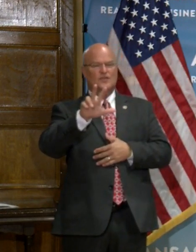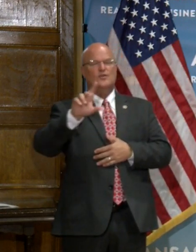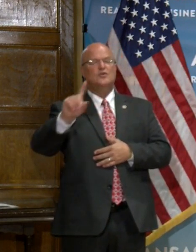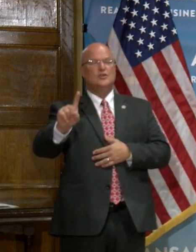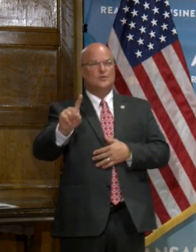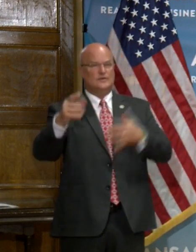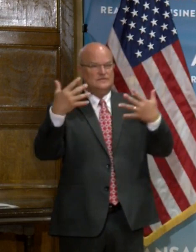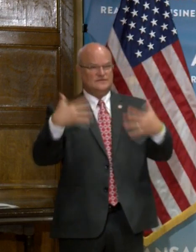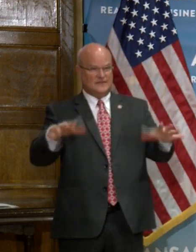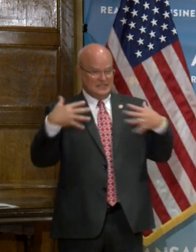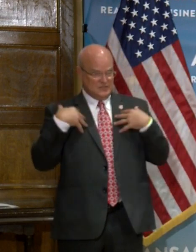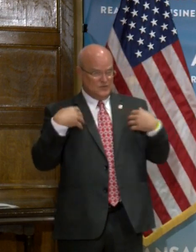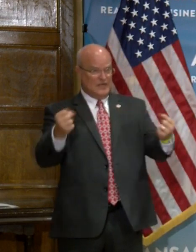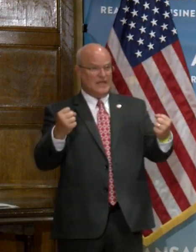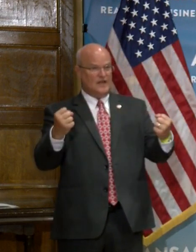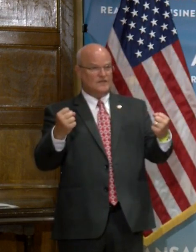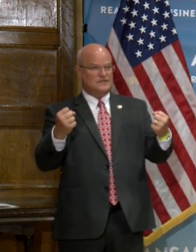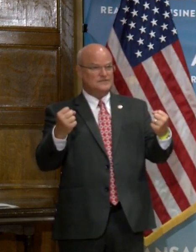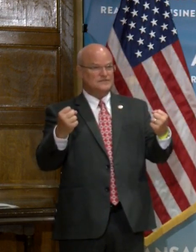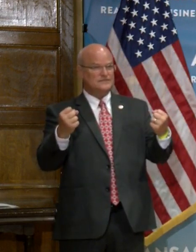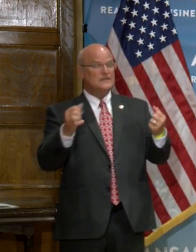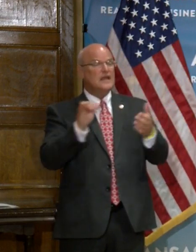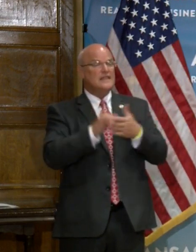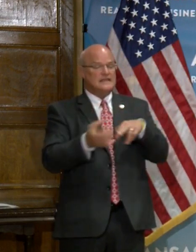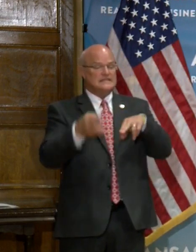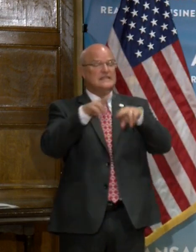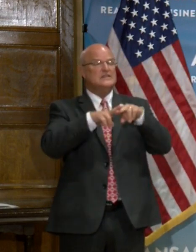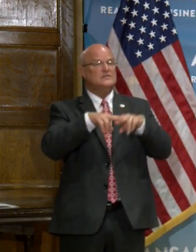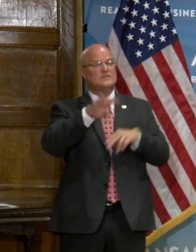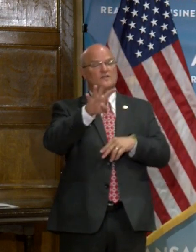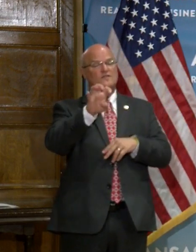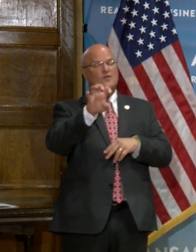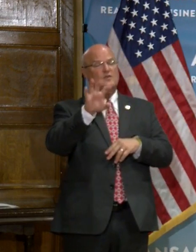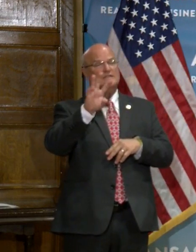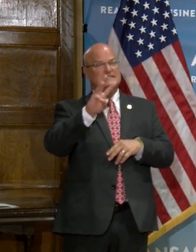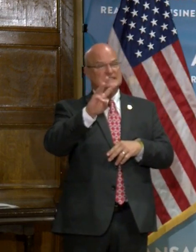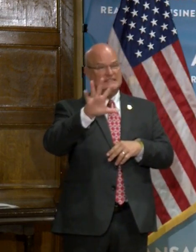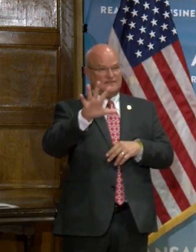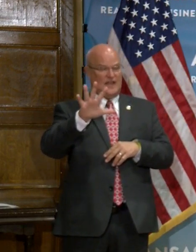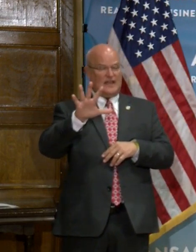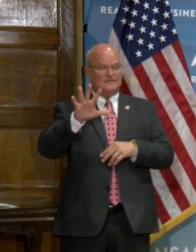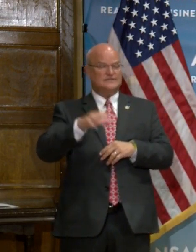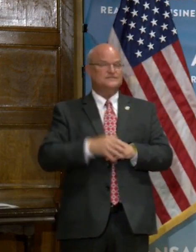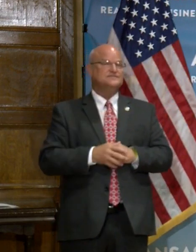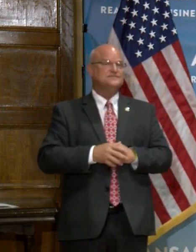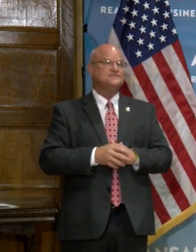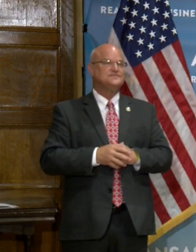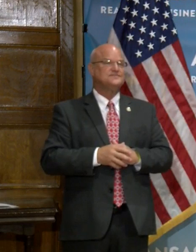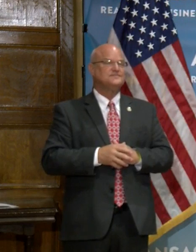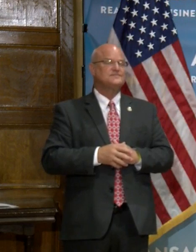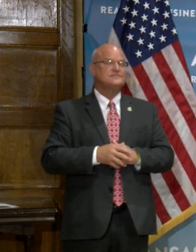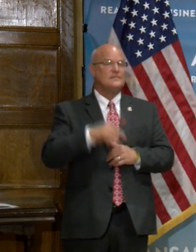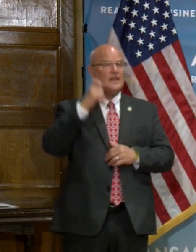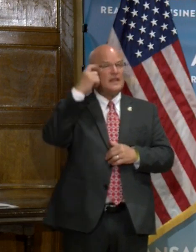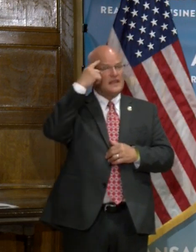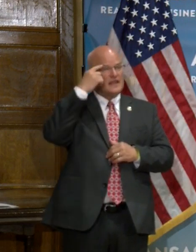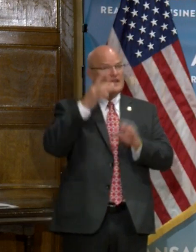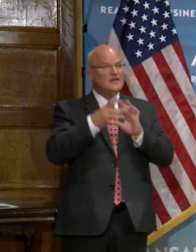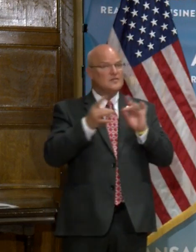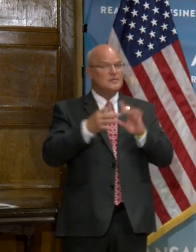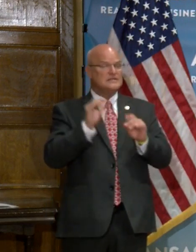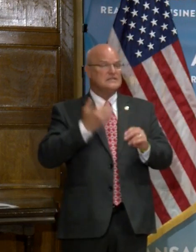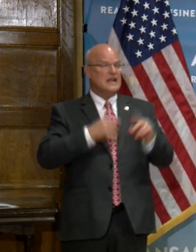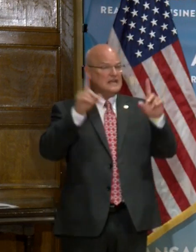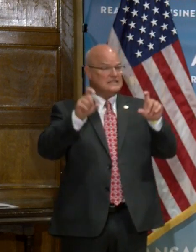14,531 who have recovered, and that's an increase of 465 from yesterday. The Governor mentioned